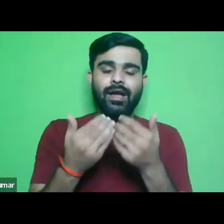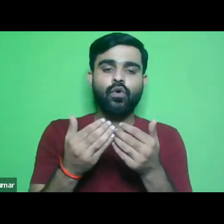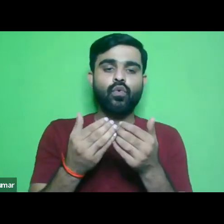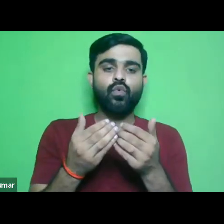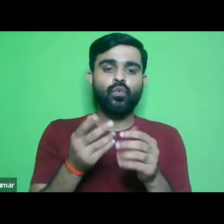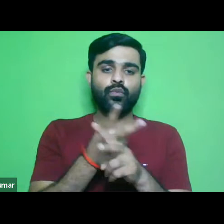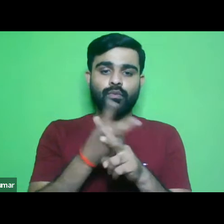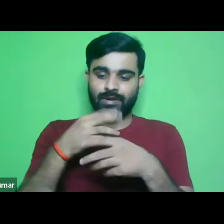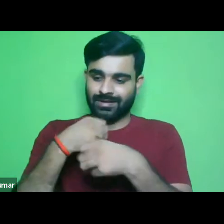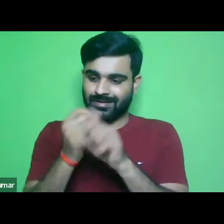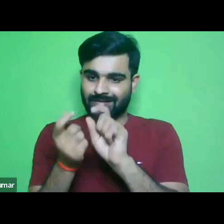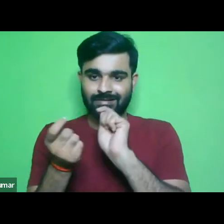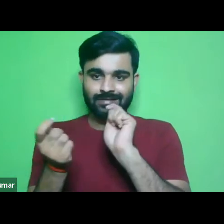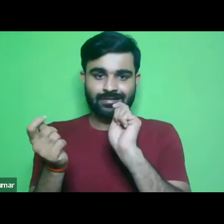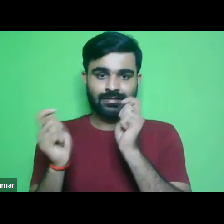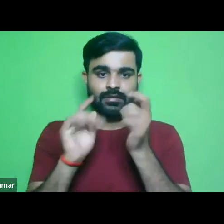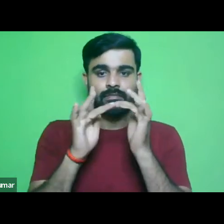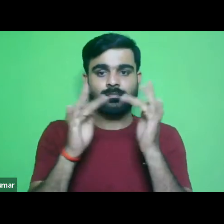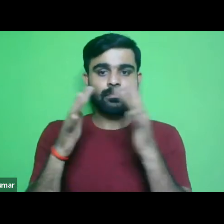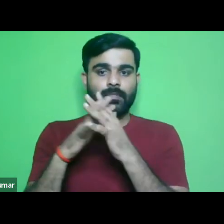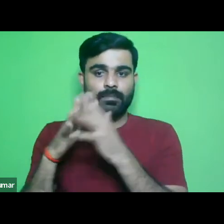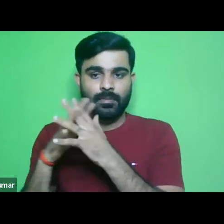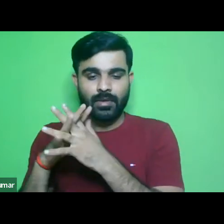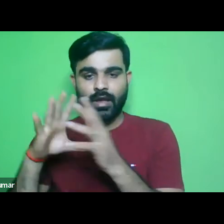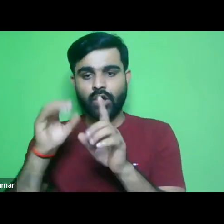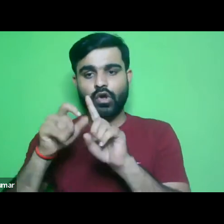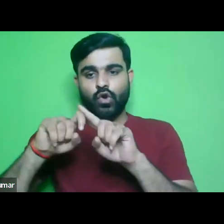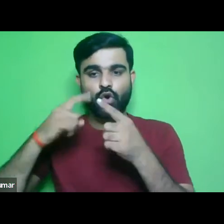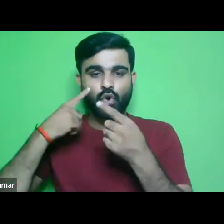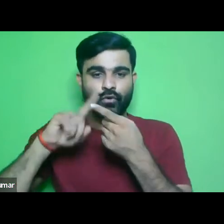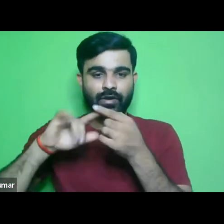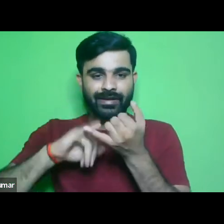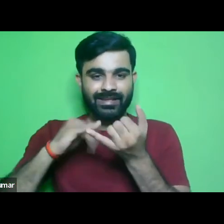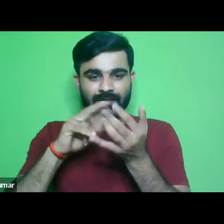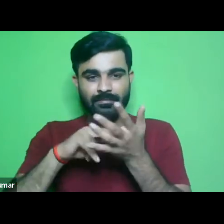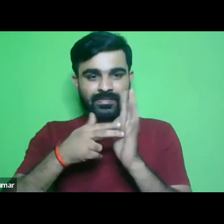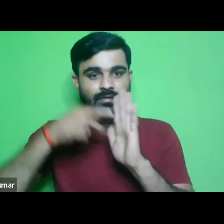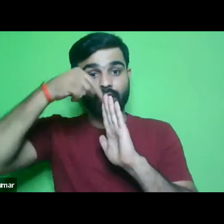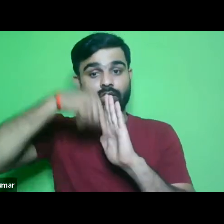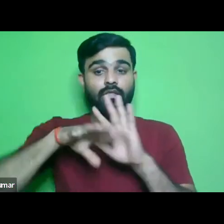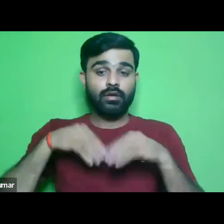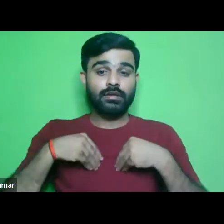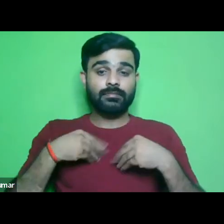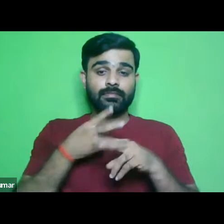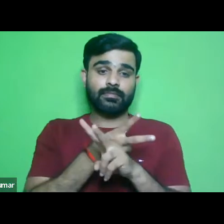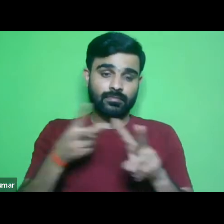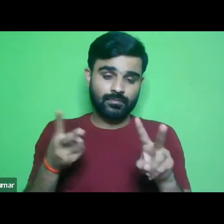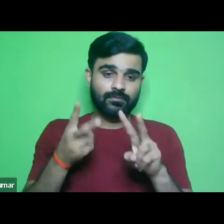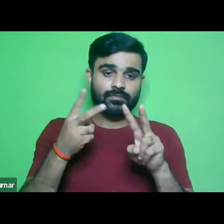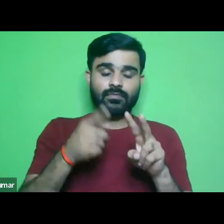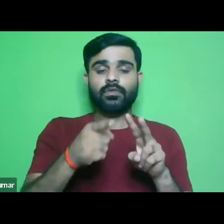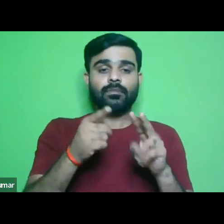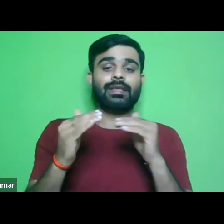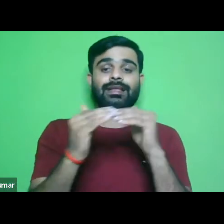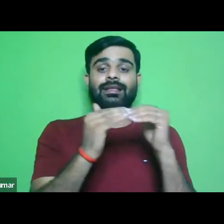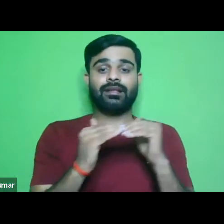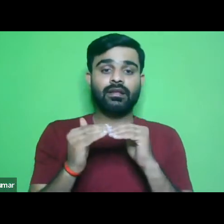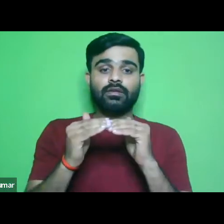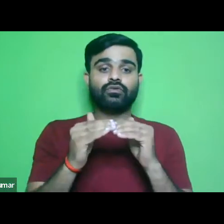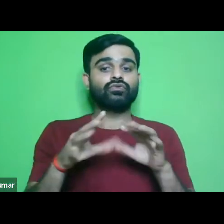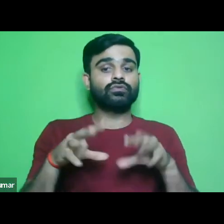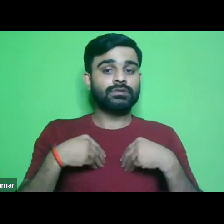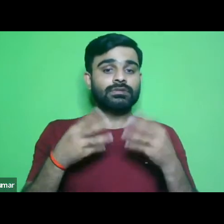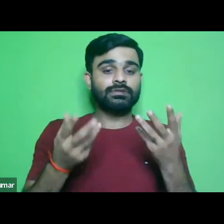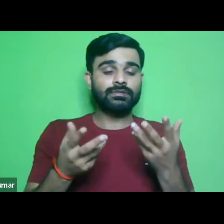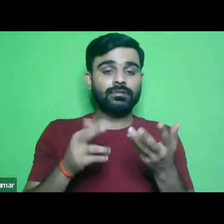to be implemented across websites, and how they were, and what sort of standards were imposed,